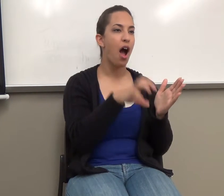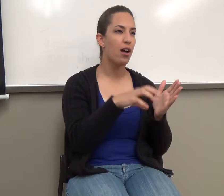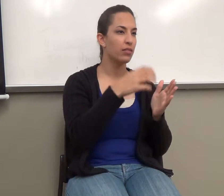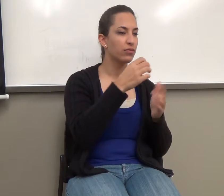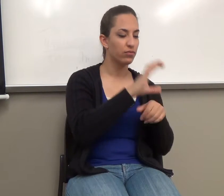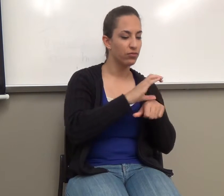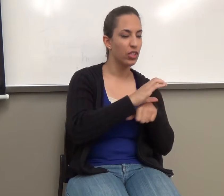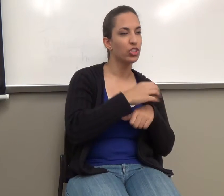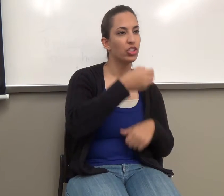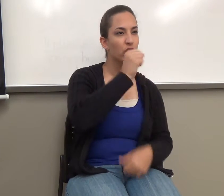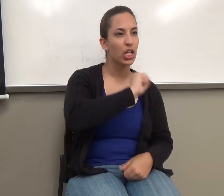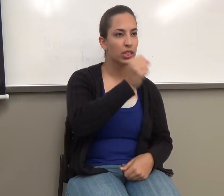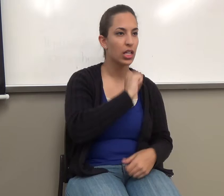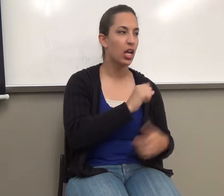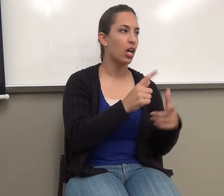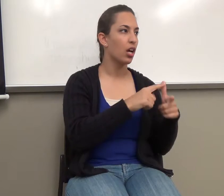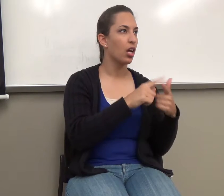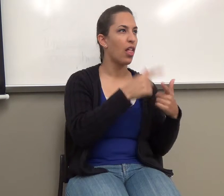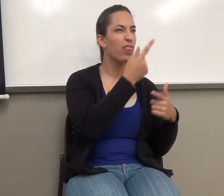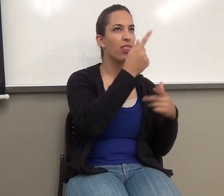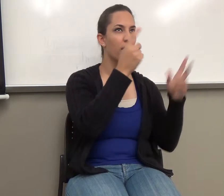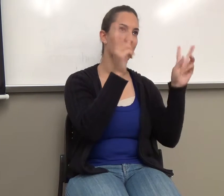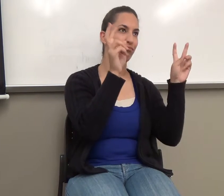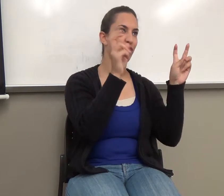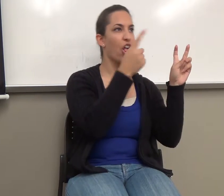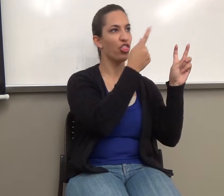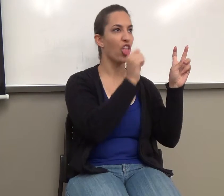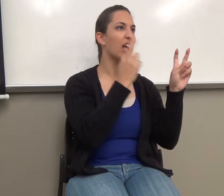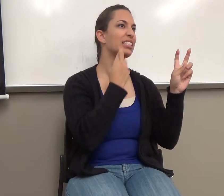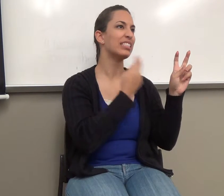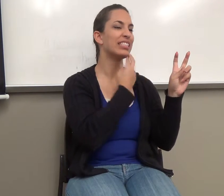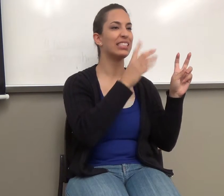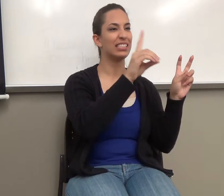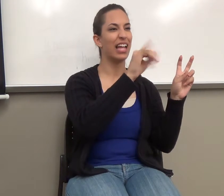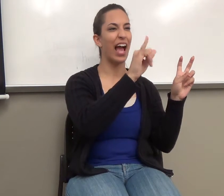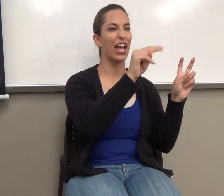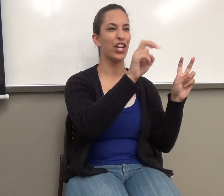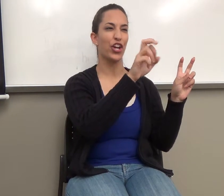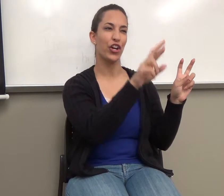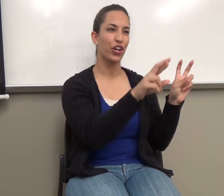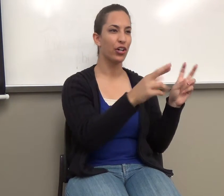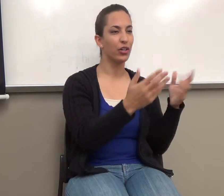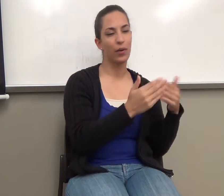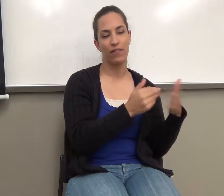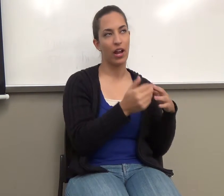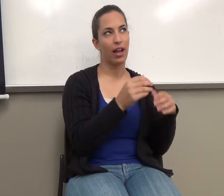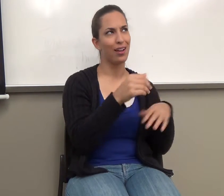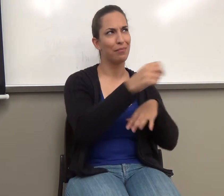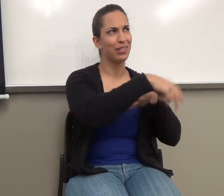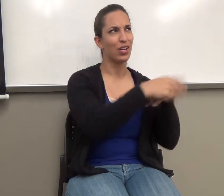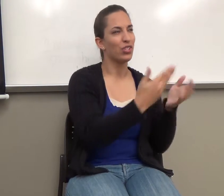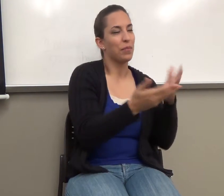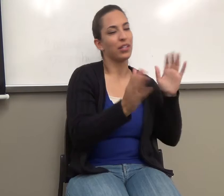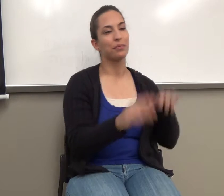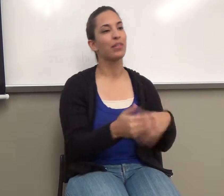Diner at Midnight, or whatever it was, okay? So that's what this is. This is going to